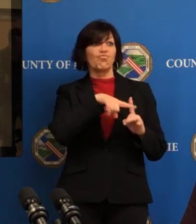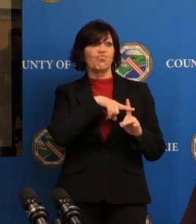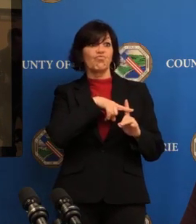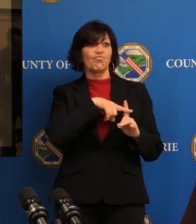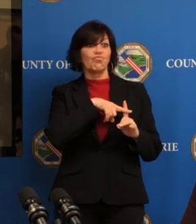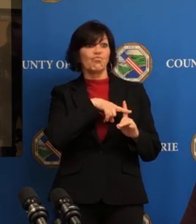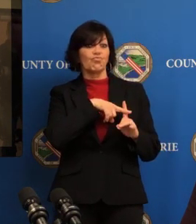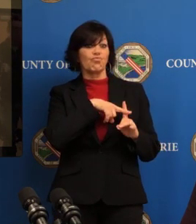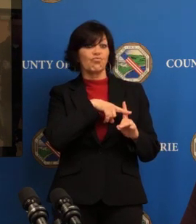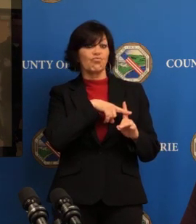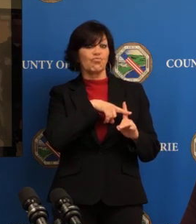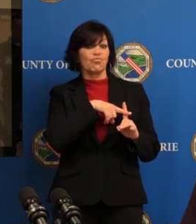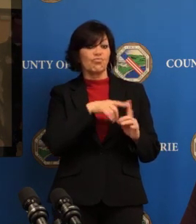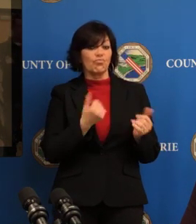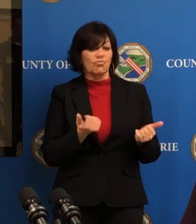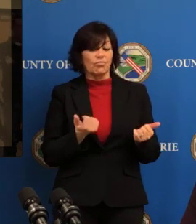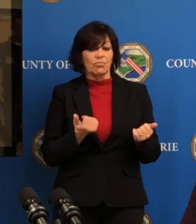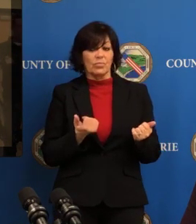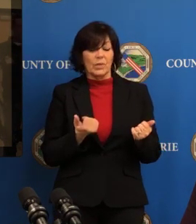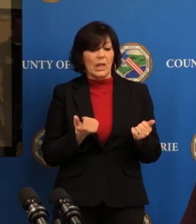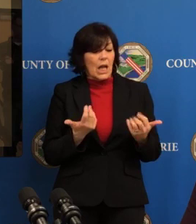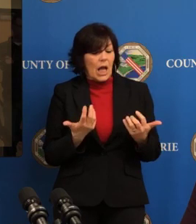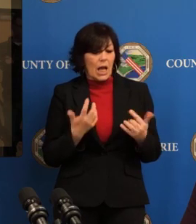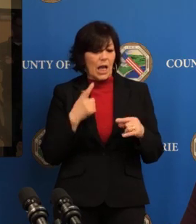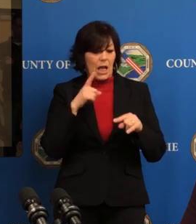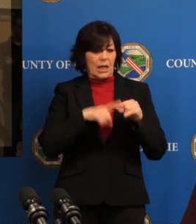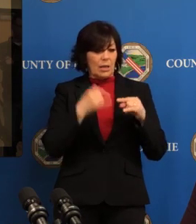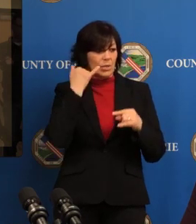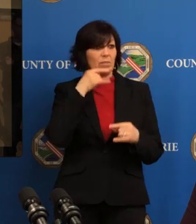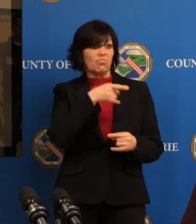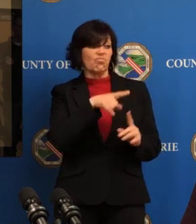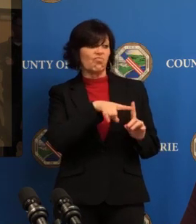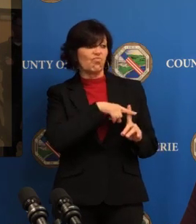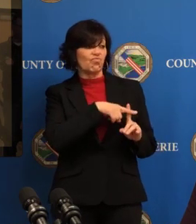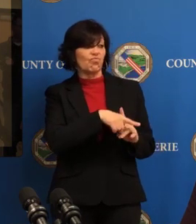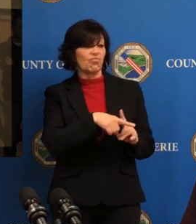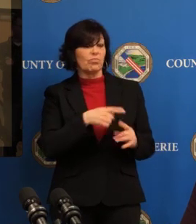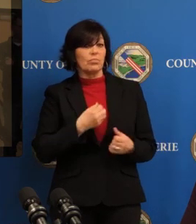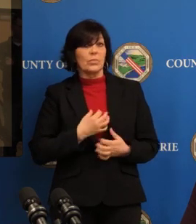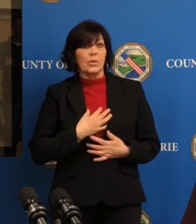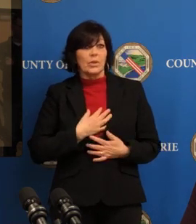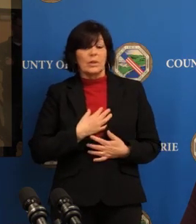our epidemiologists that the results came back positive.